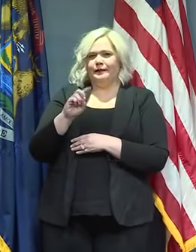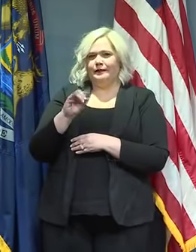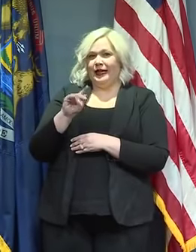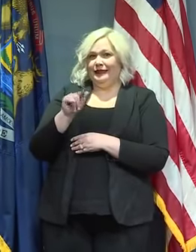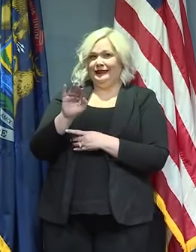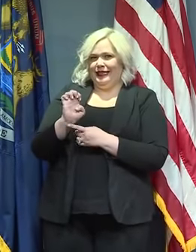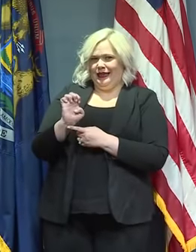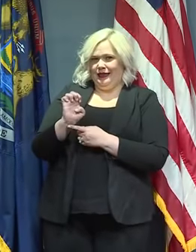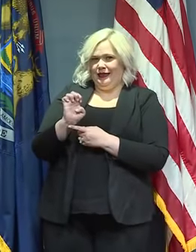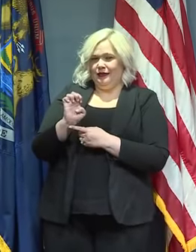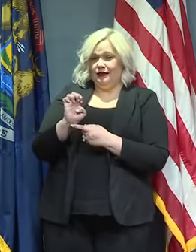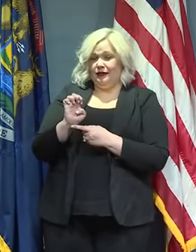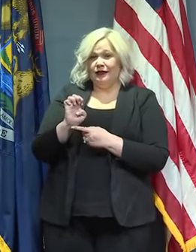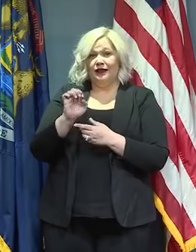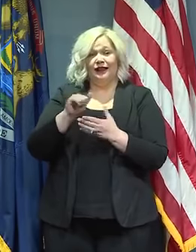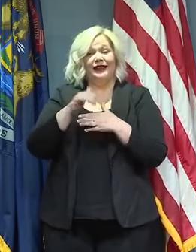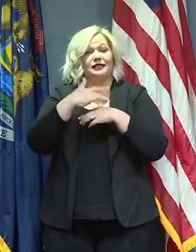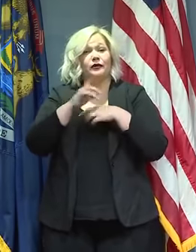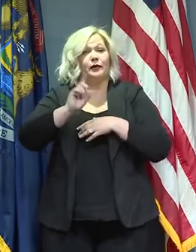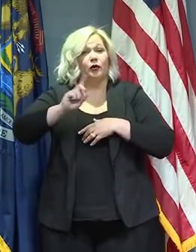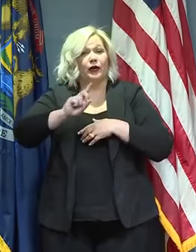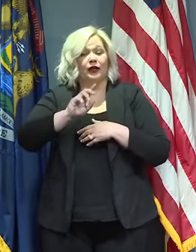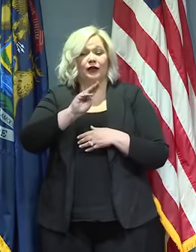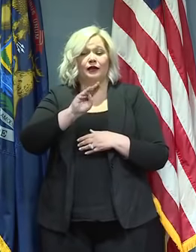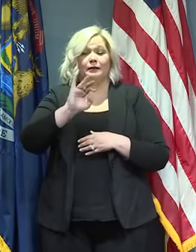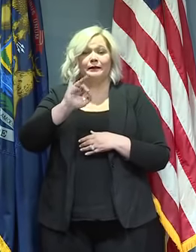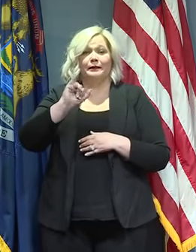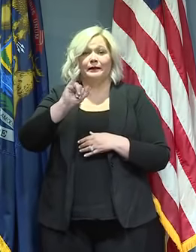are available on our new website,